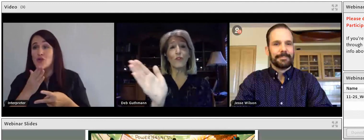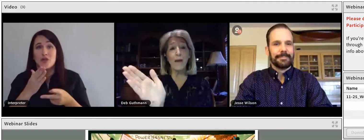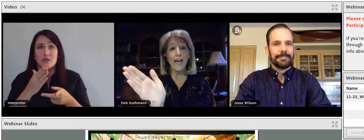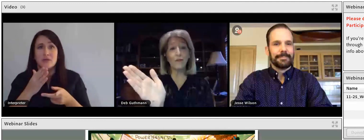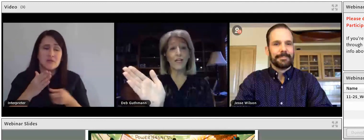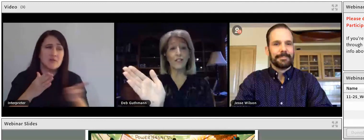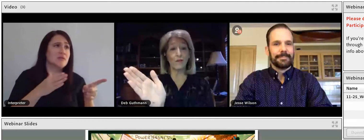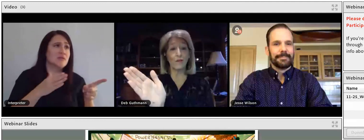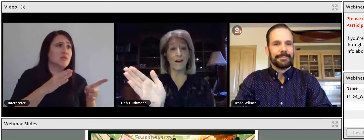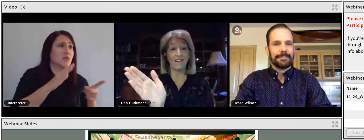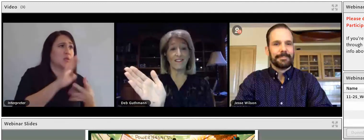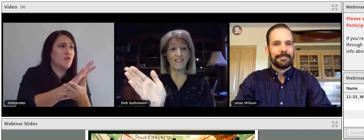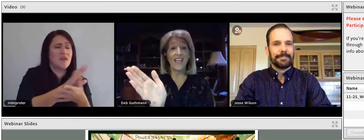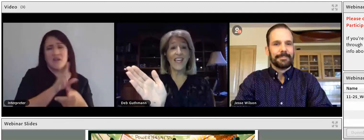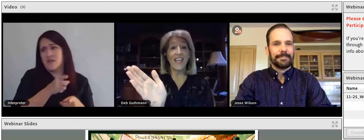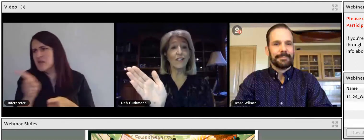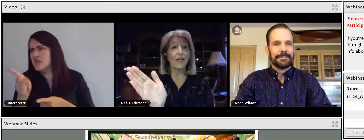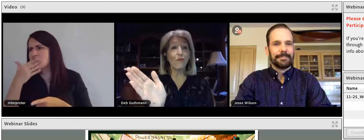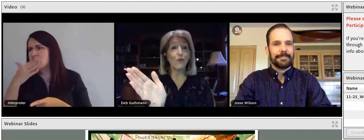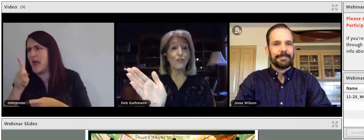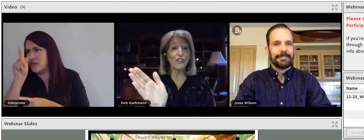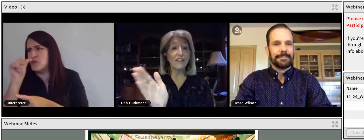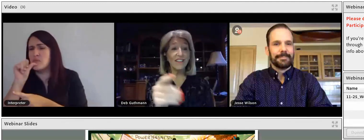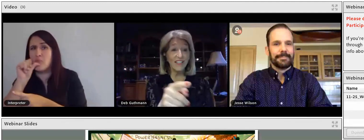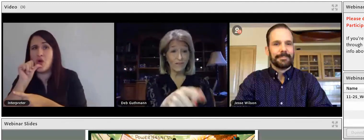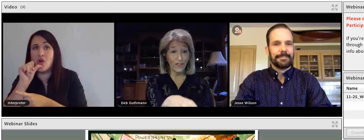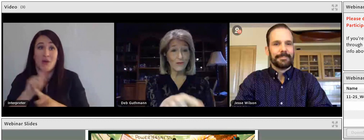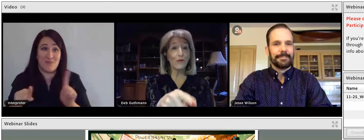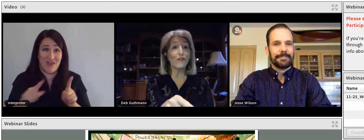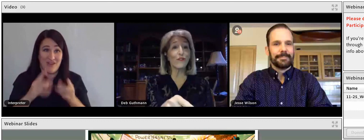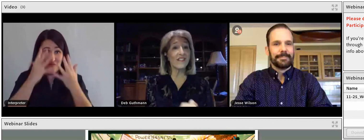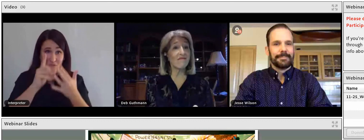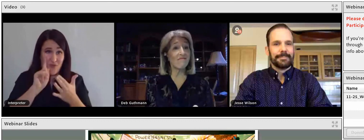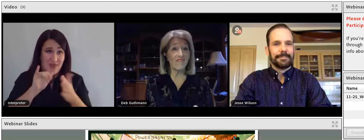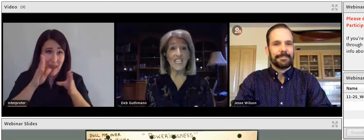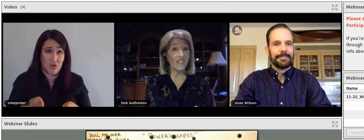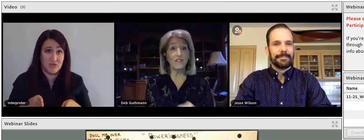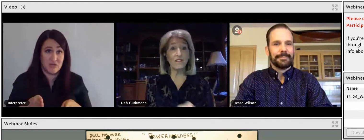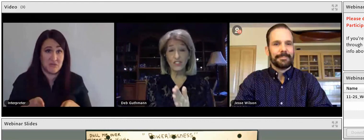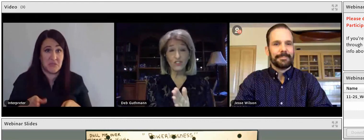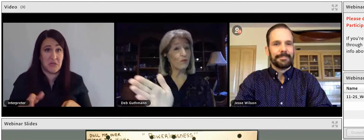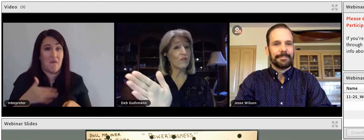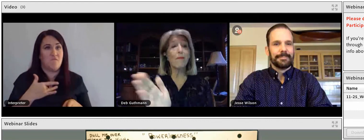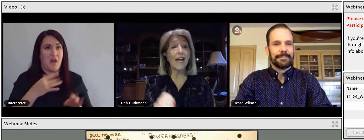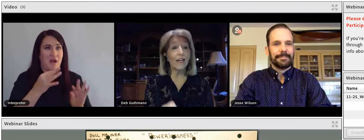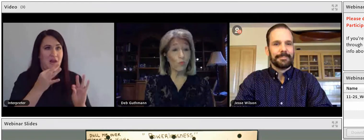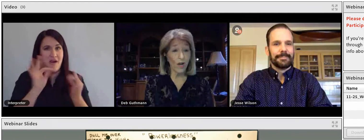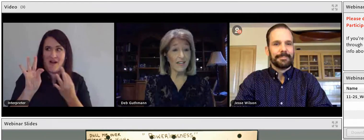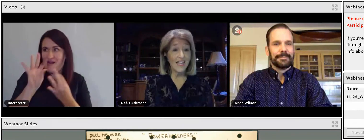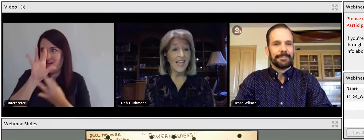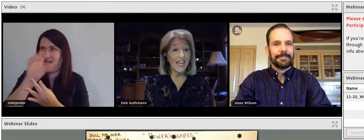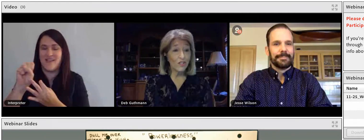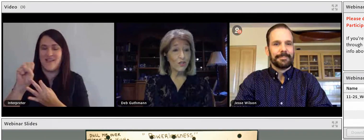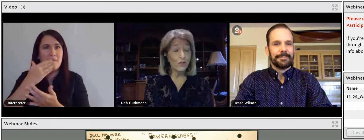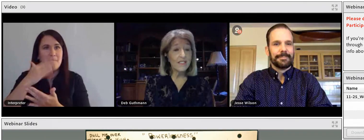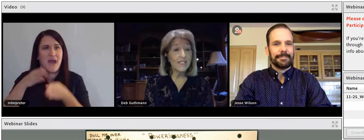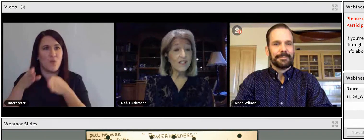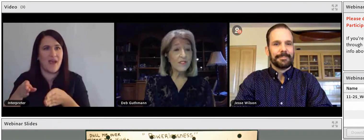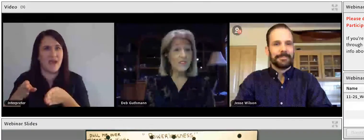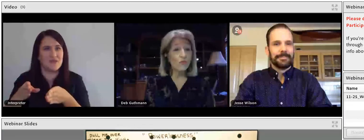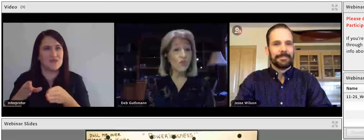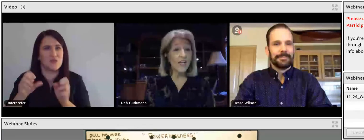movie or the bad way to the bar. And unfortunately for this person, he feels he chose the bad way.